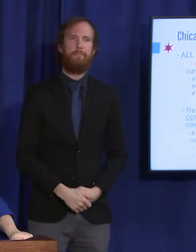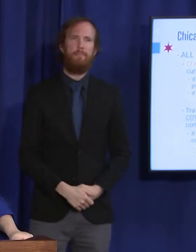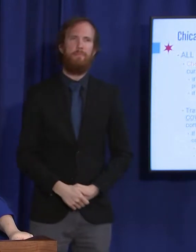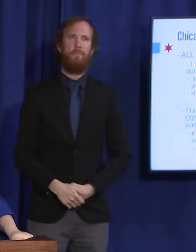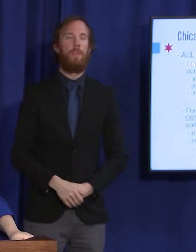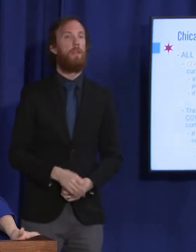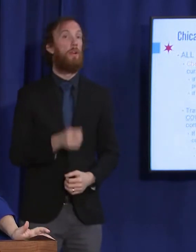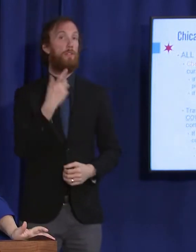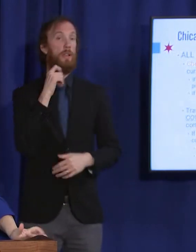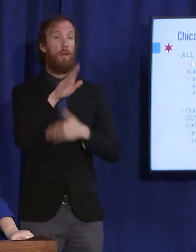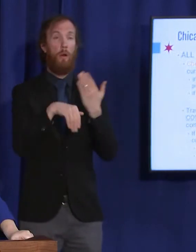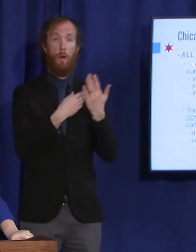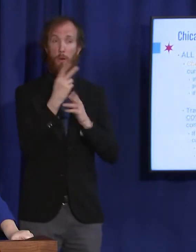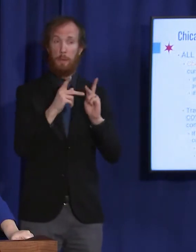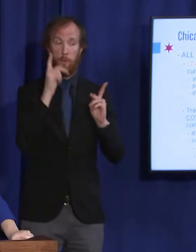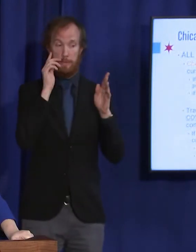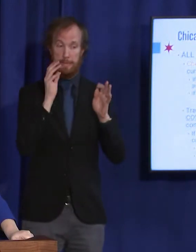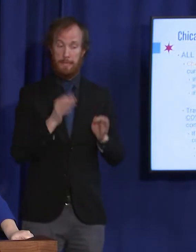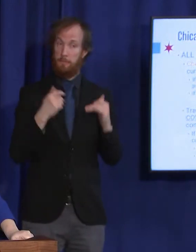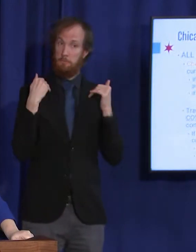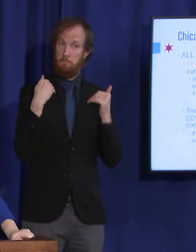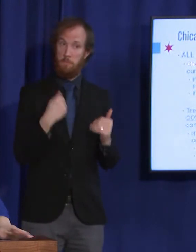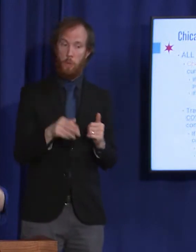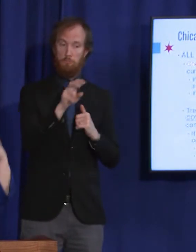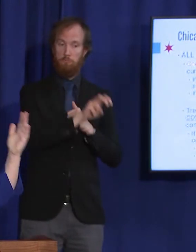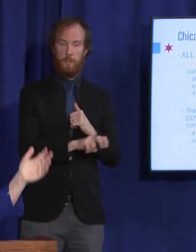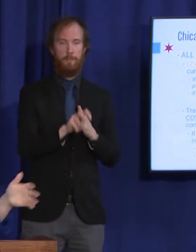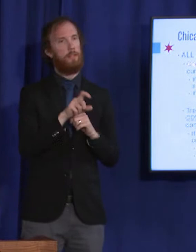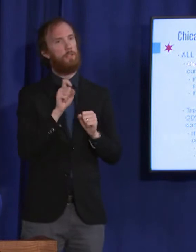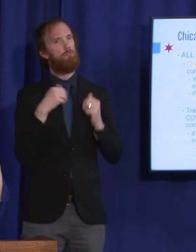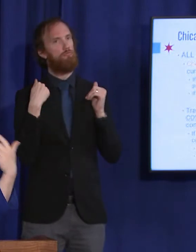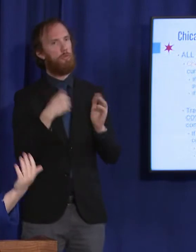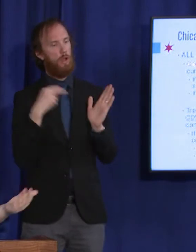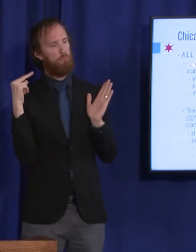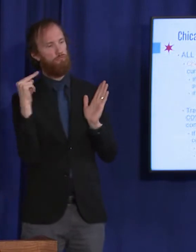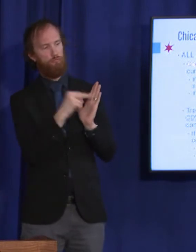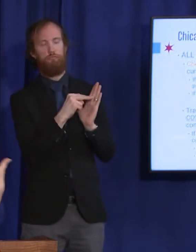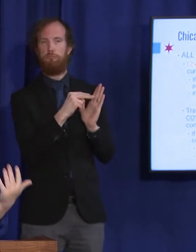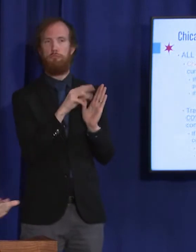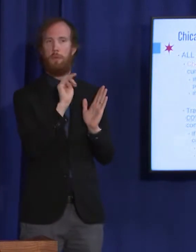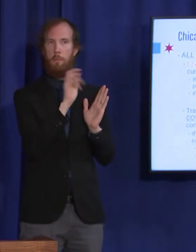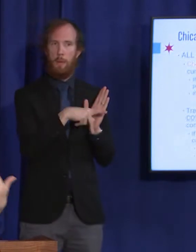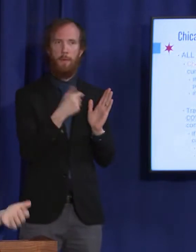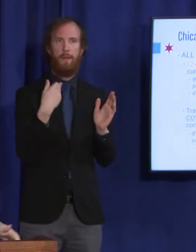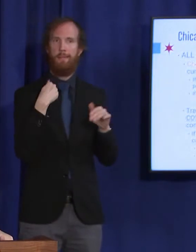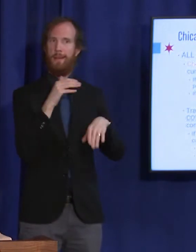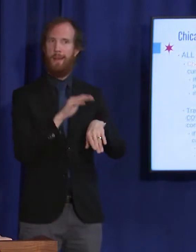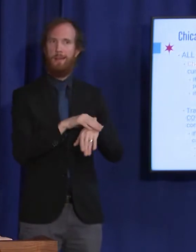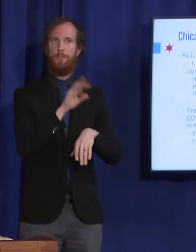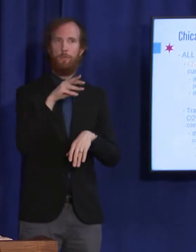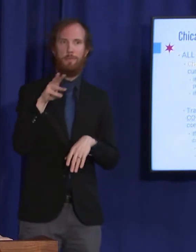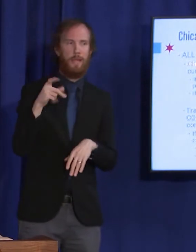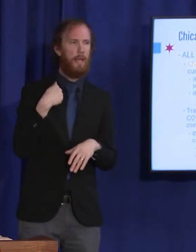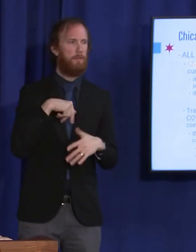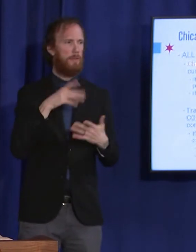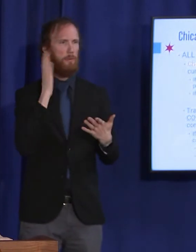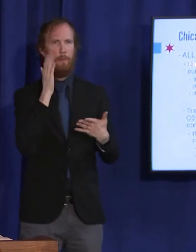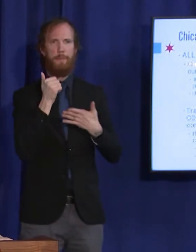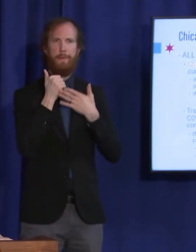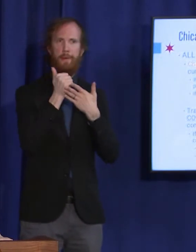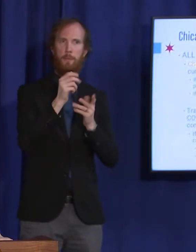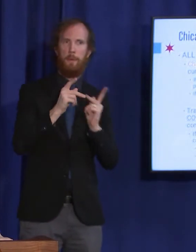All travelers should check this map. We've got it on our website. We'll be linking it. We'll be helping folks understand, if you're planning